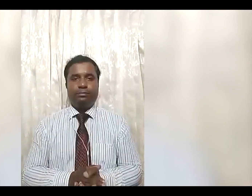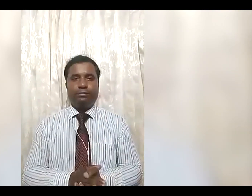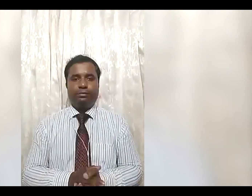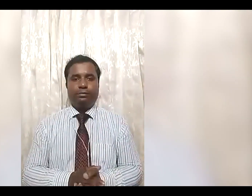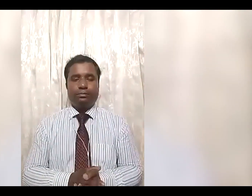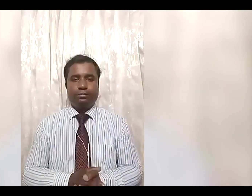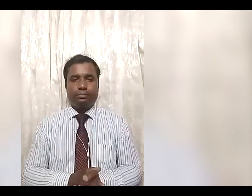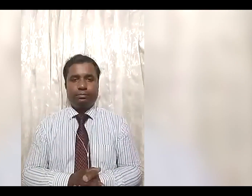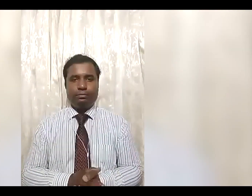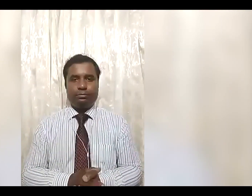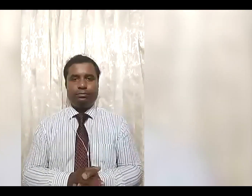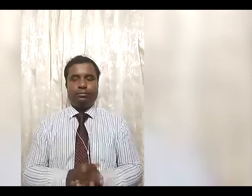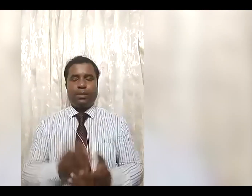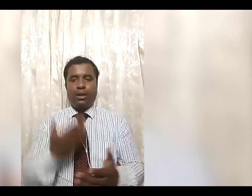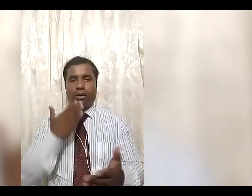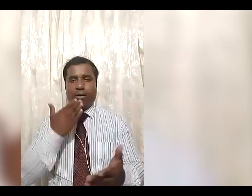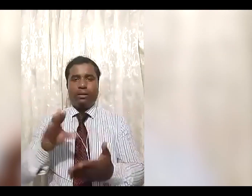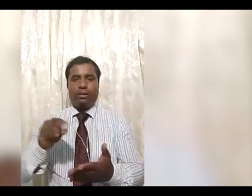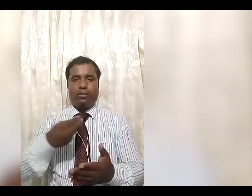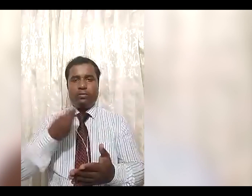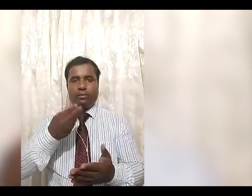frontier of voting.